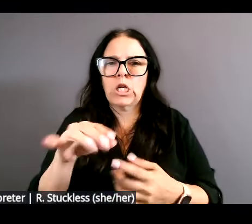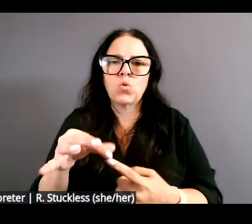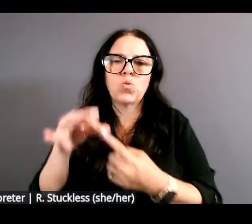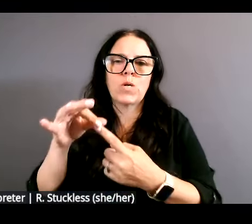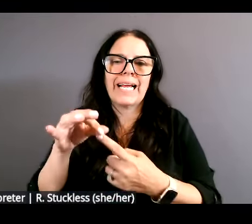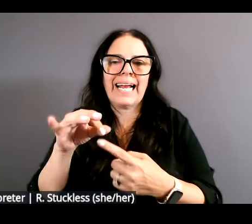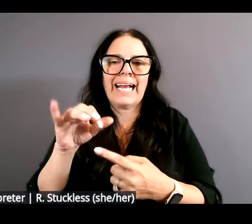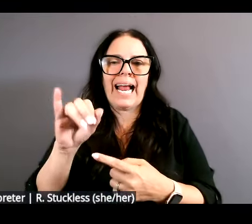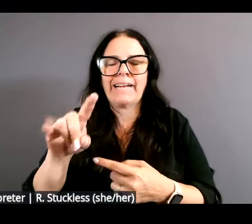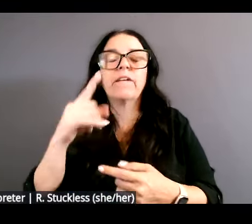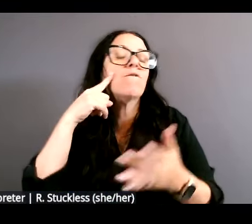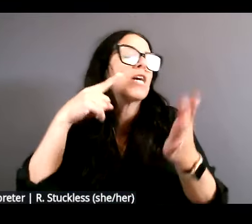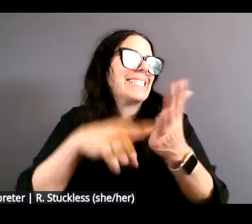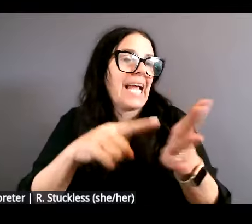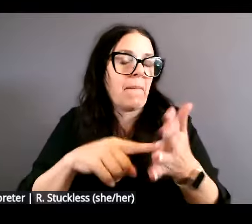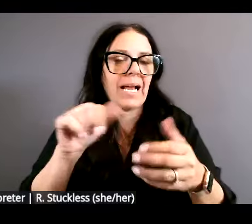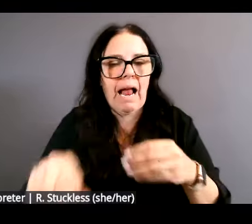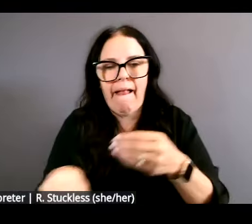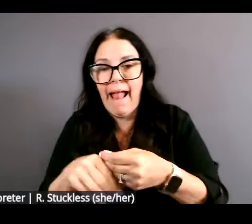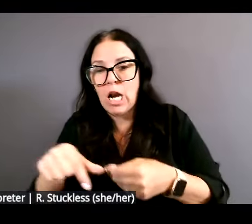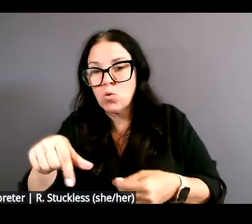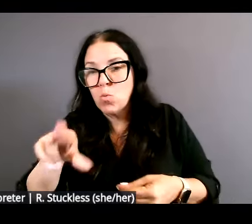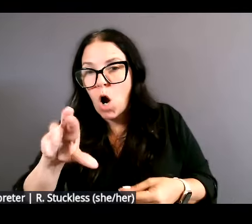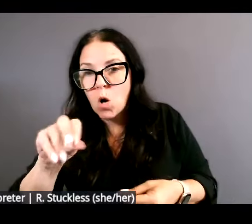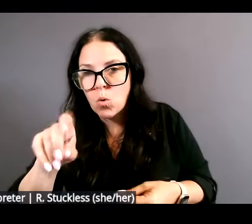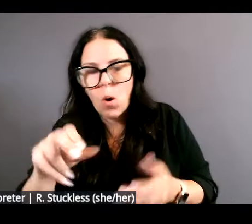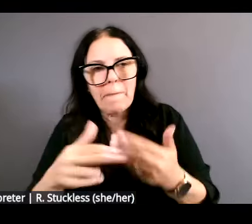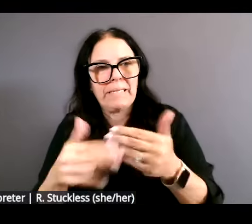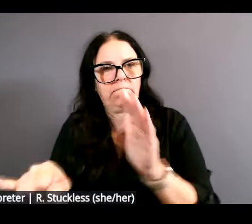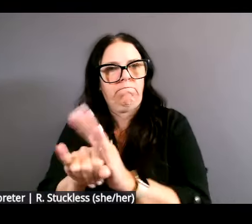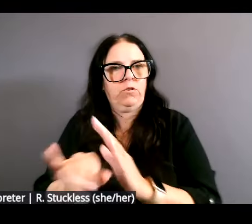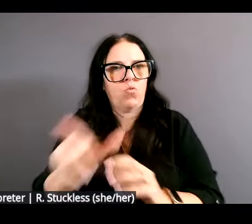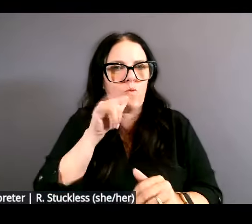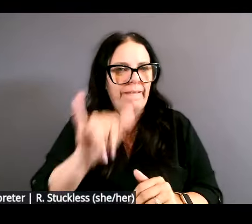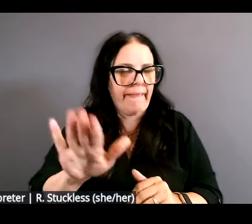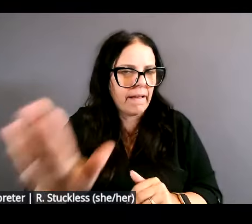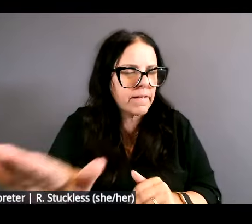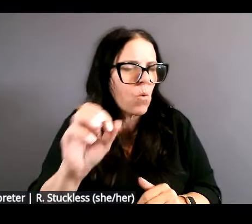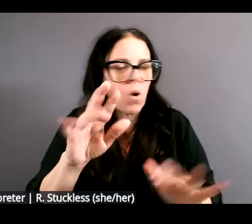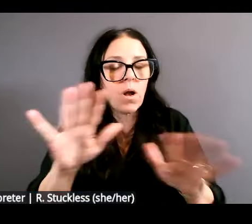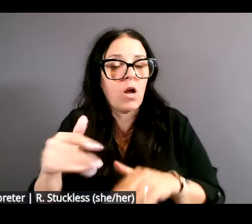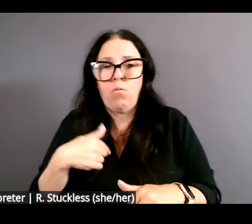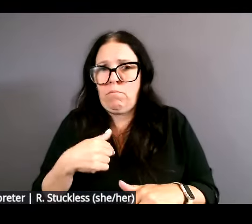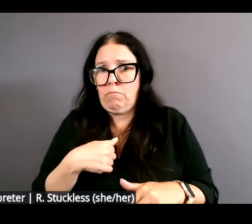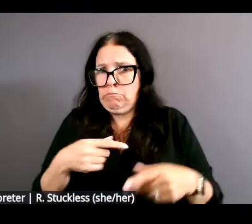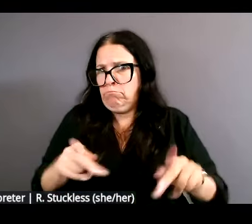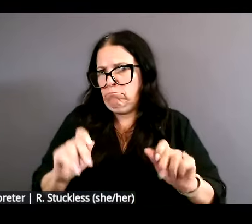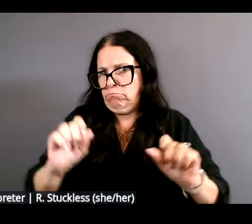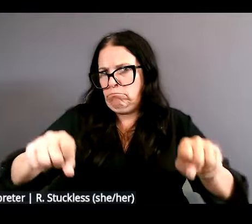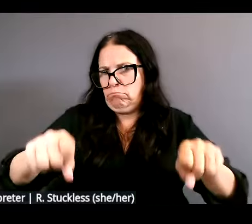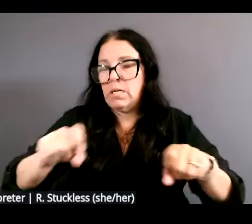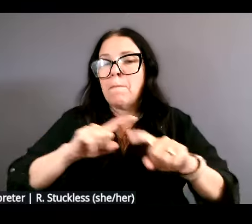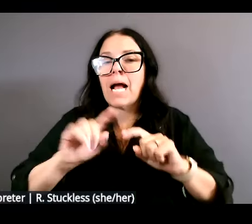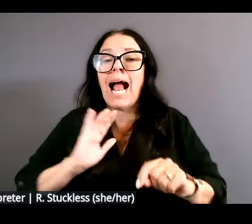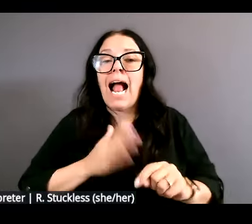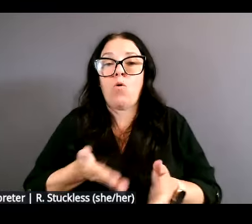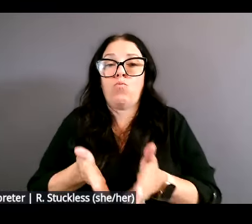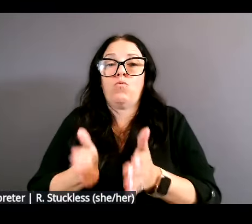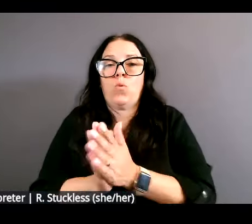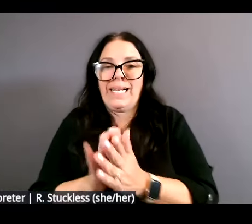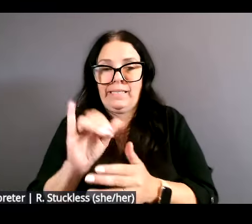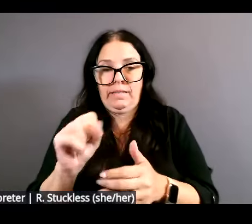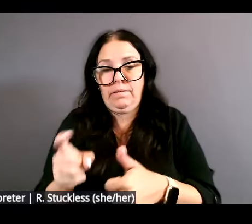at the bottom of the sheet or QR code, something like that. What our request always with the unique identifiers with this is, number